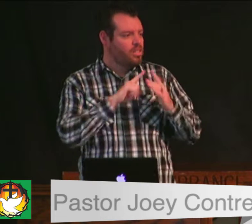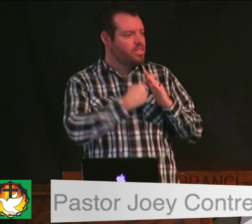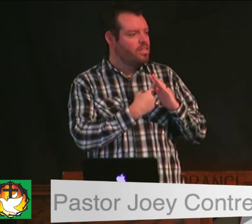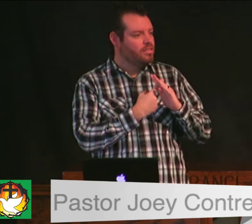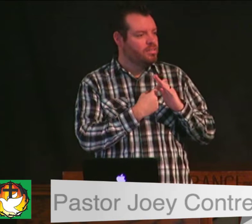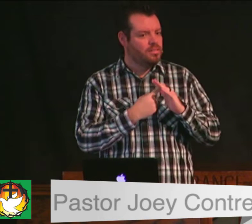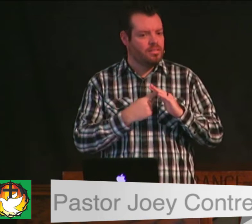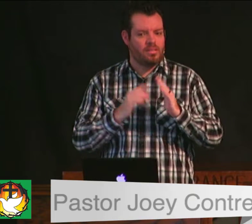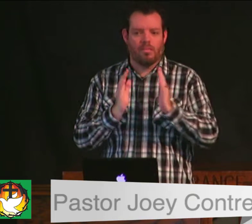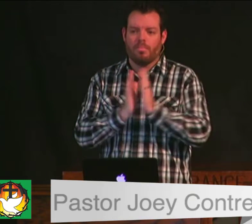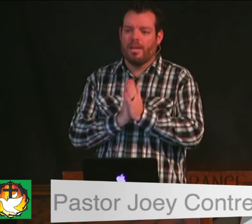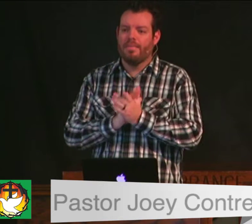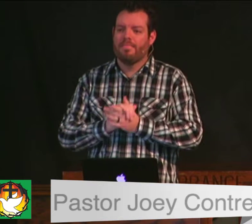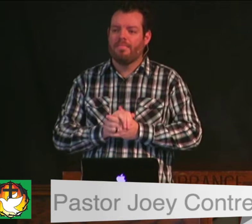Esther, I'm going to pray.